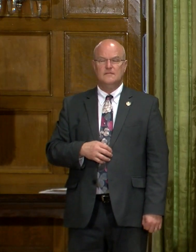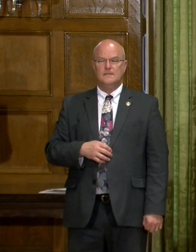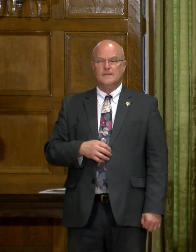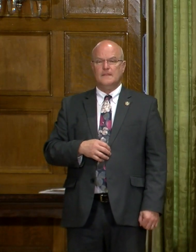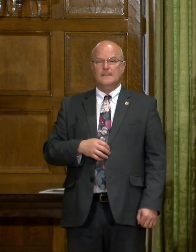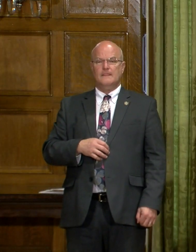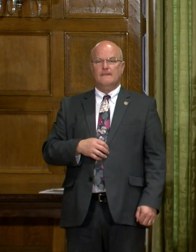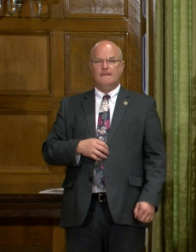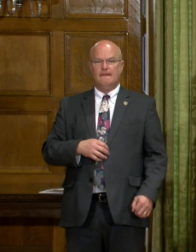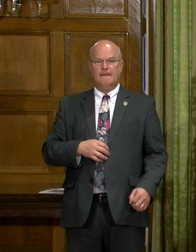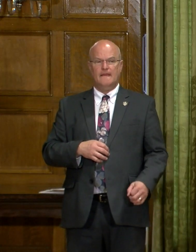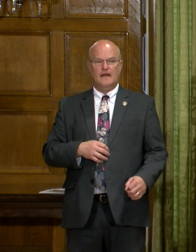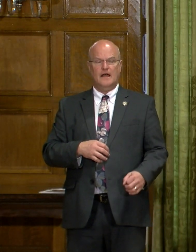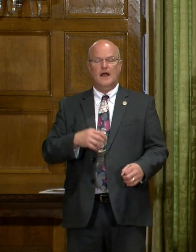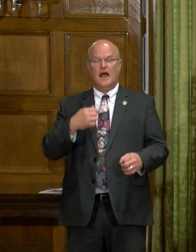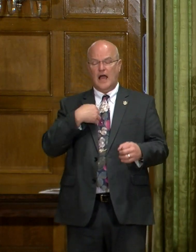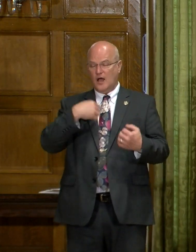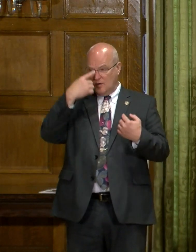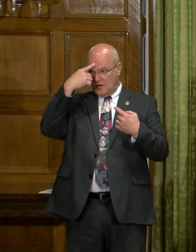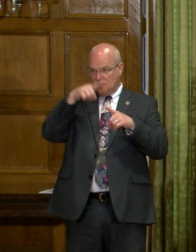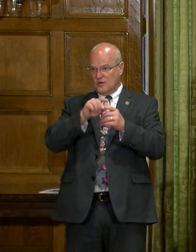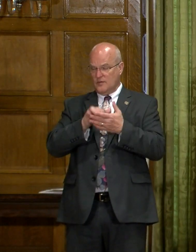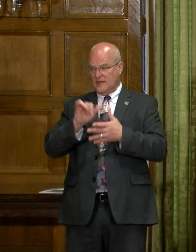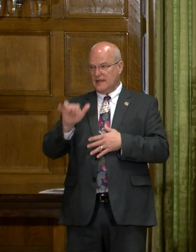Yeah, I would agree with that. And